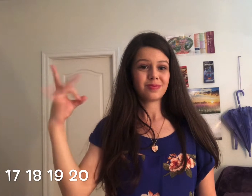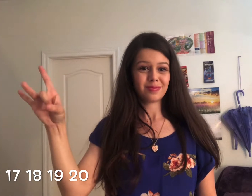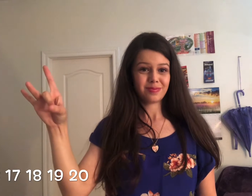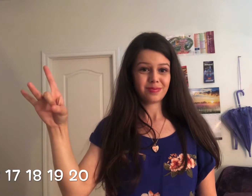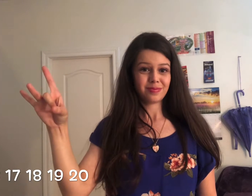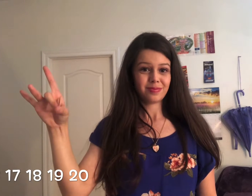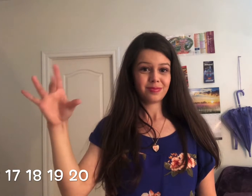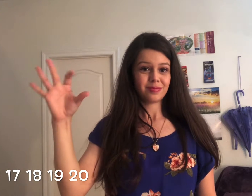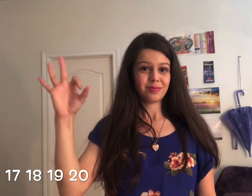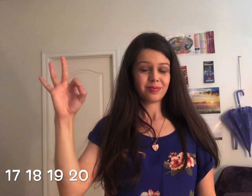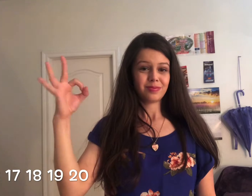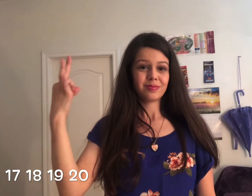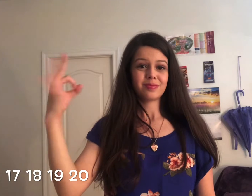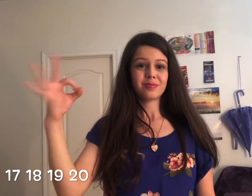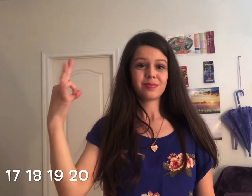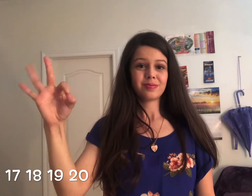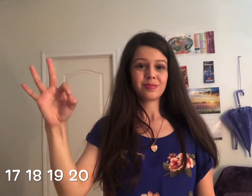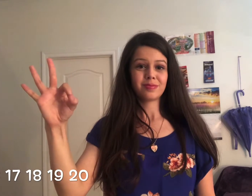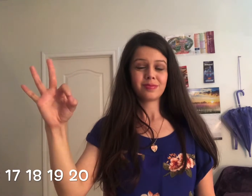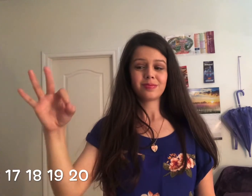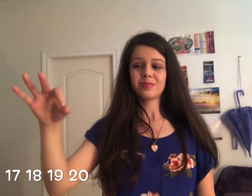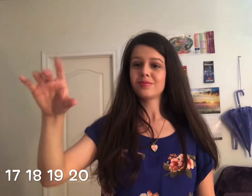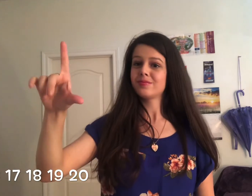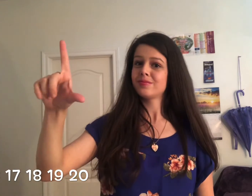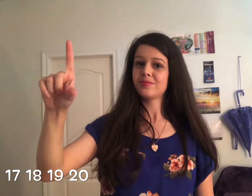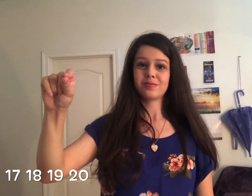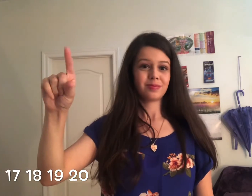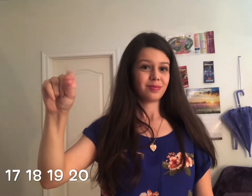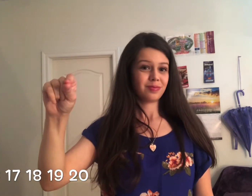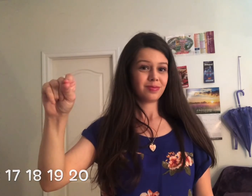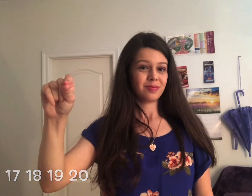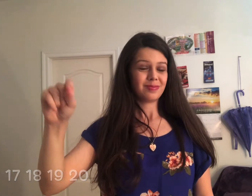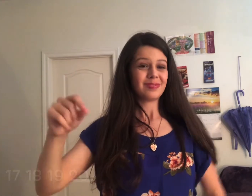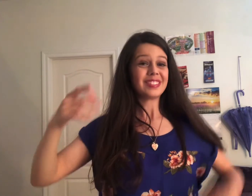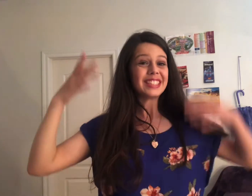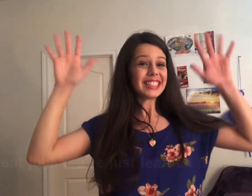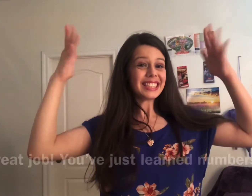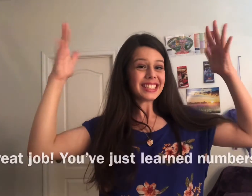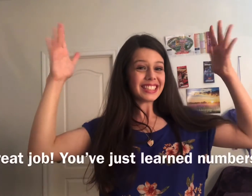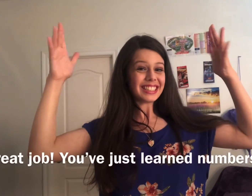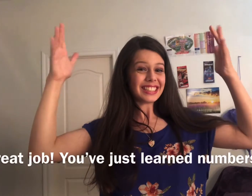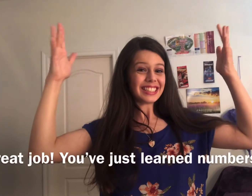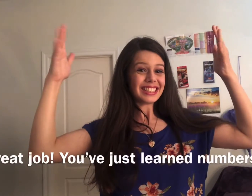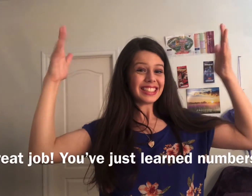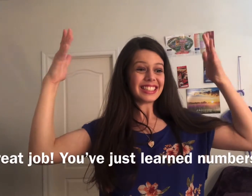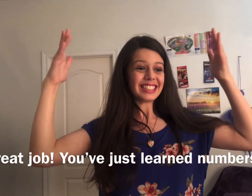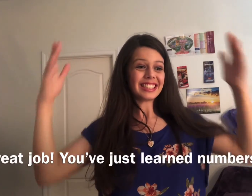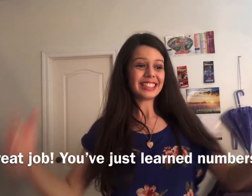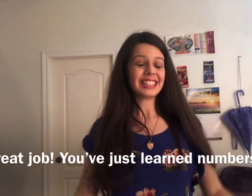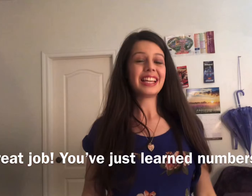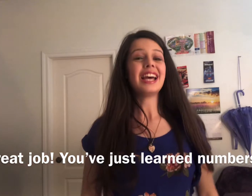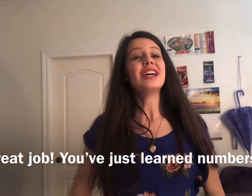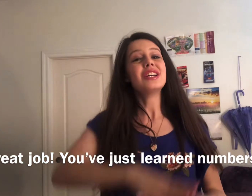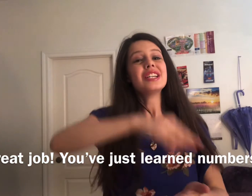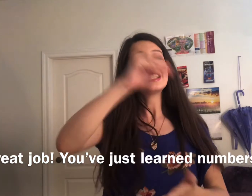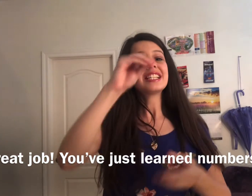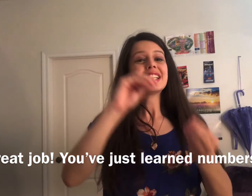18, 19, 20. Great job, guys! You just learned the